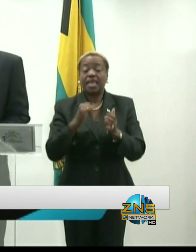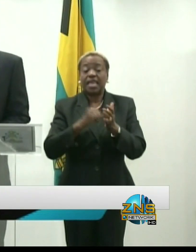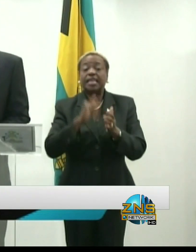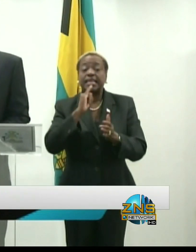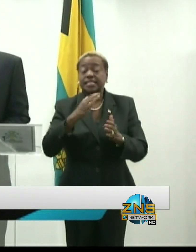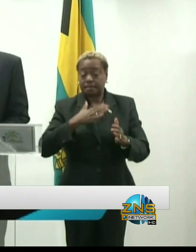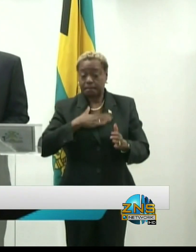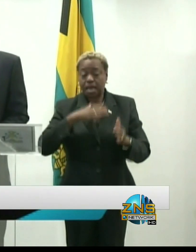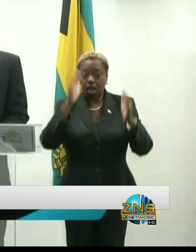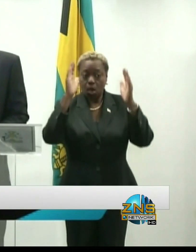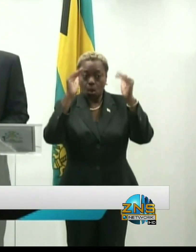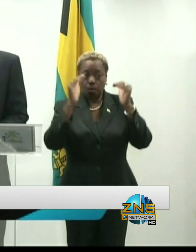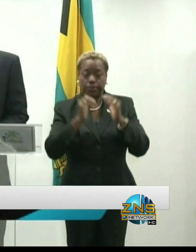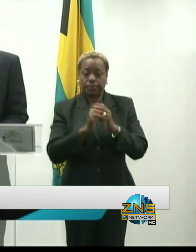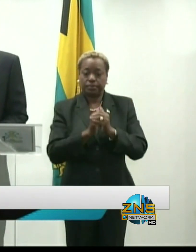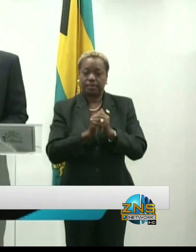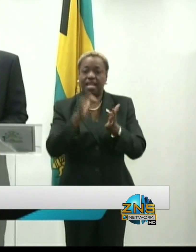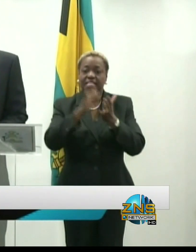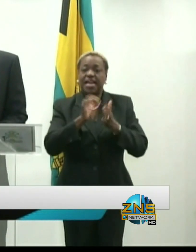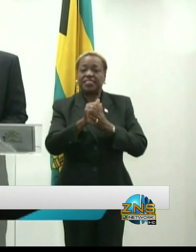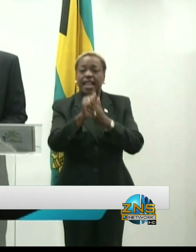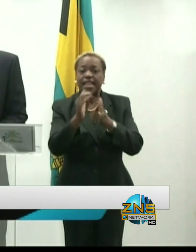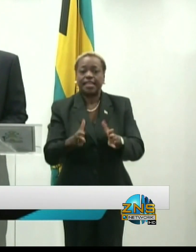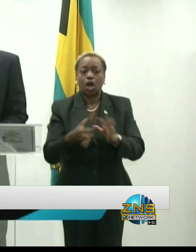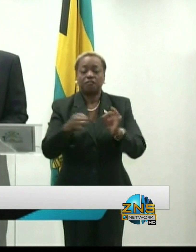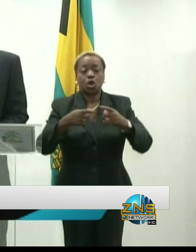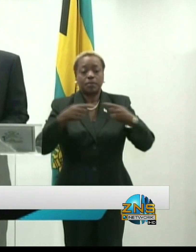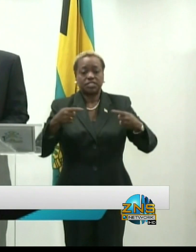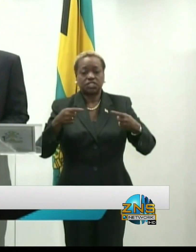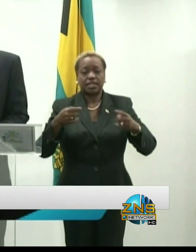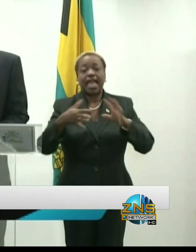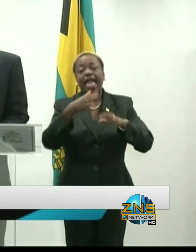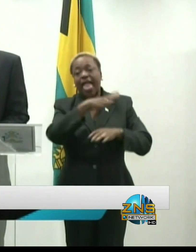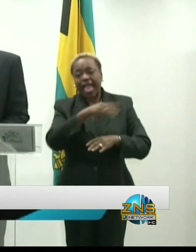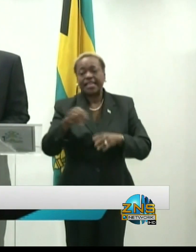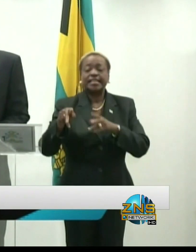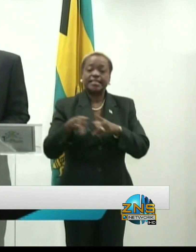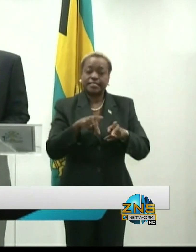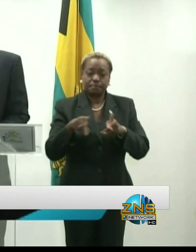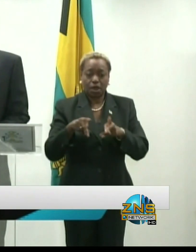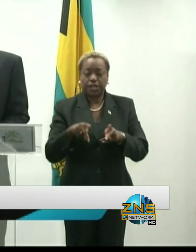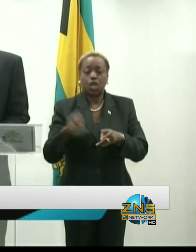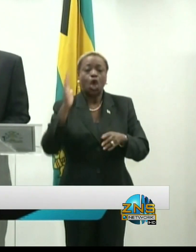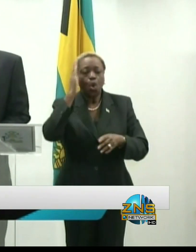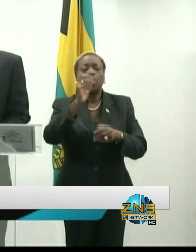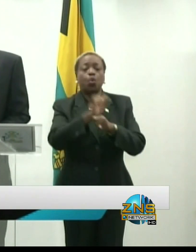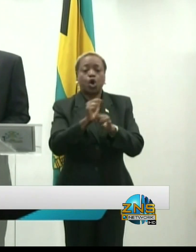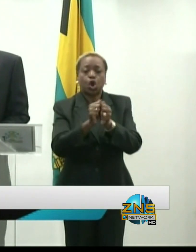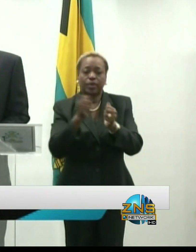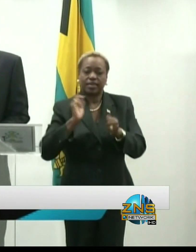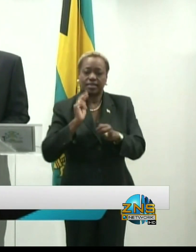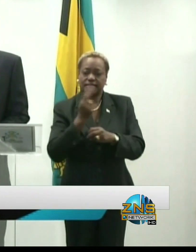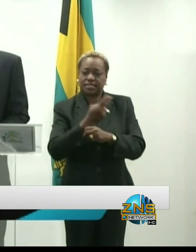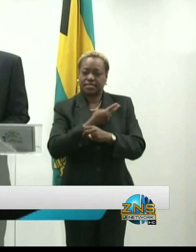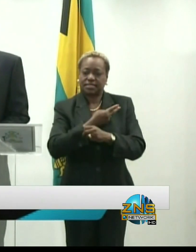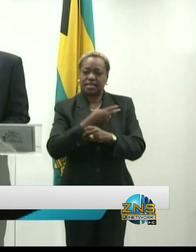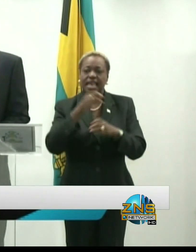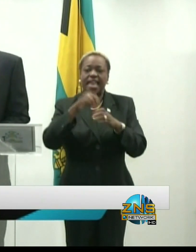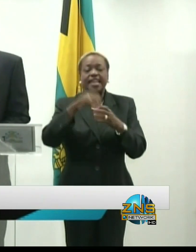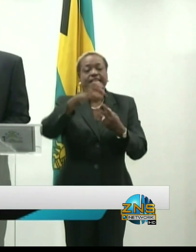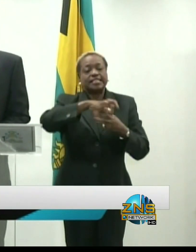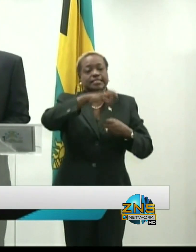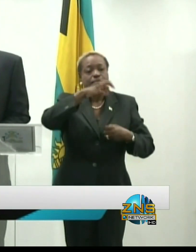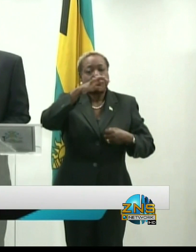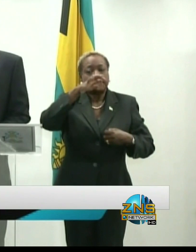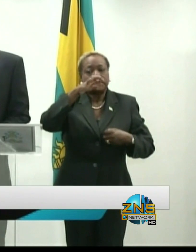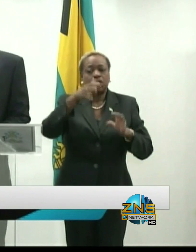It is my hope that the leader of the opposition and his party will work with us in a